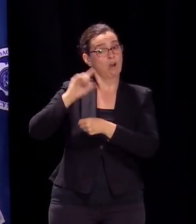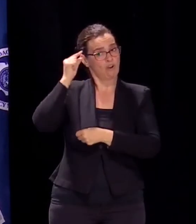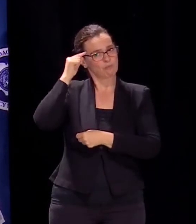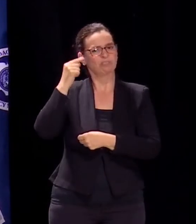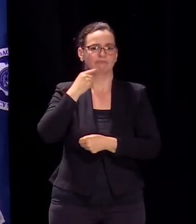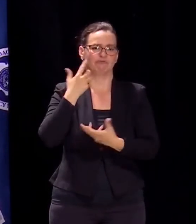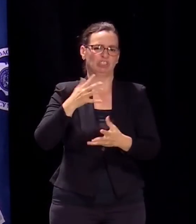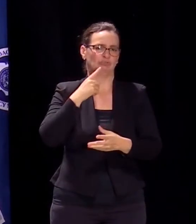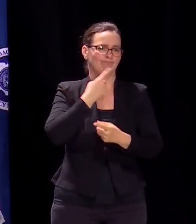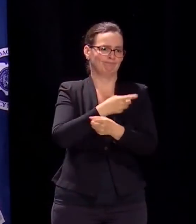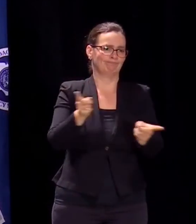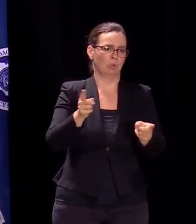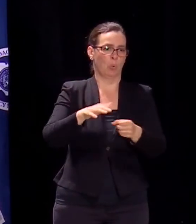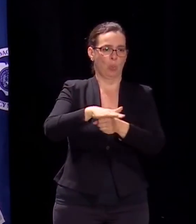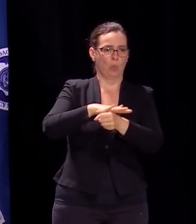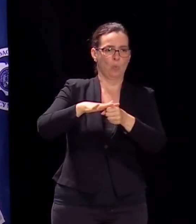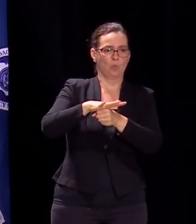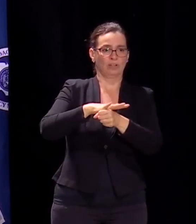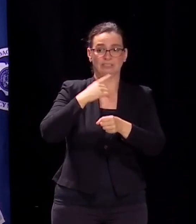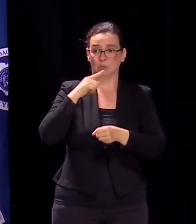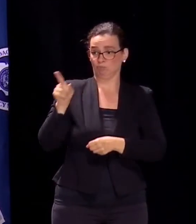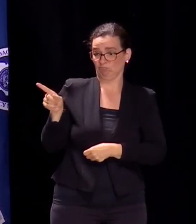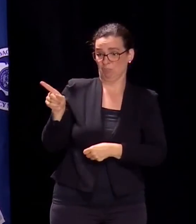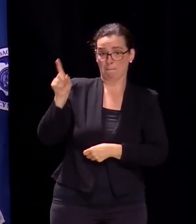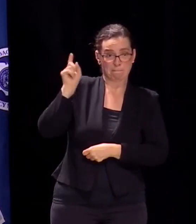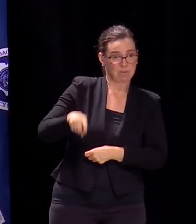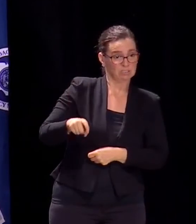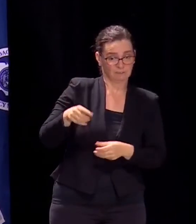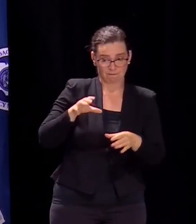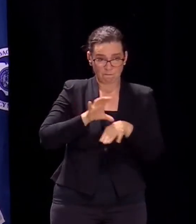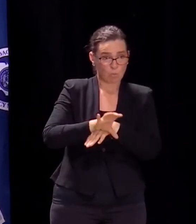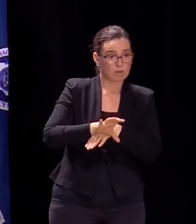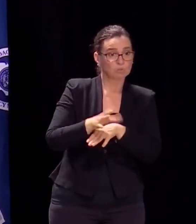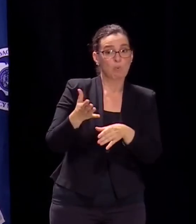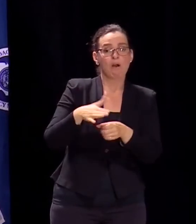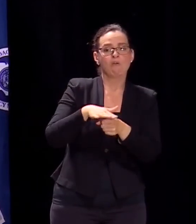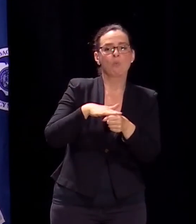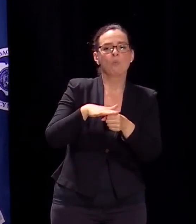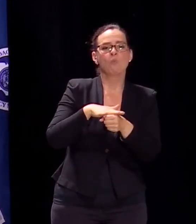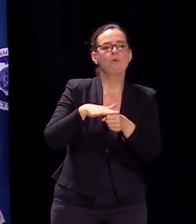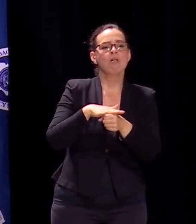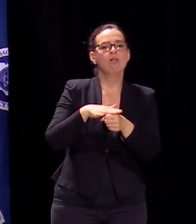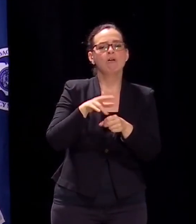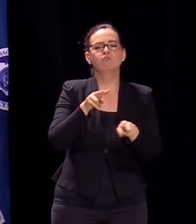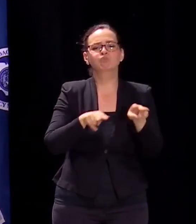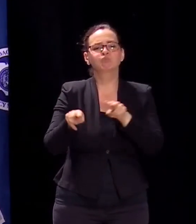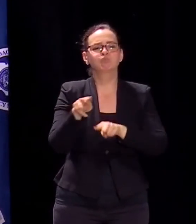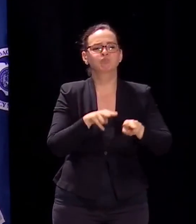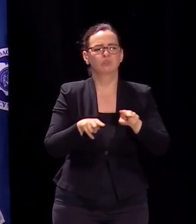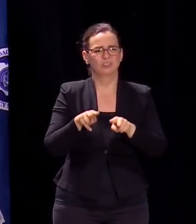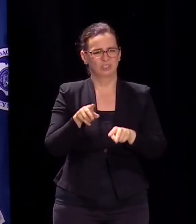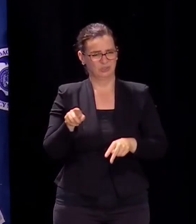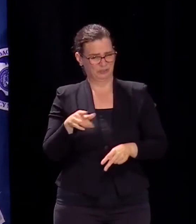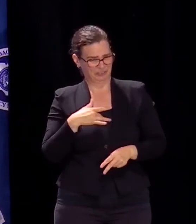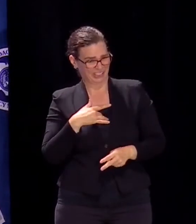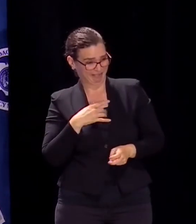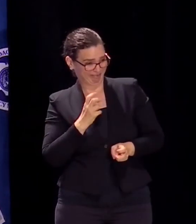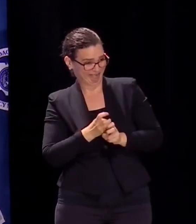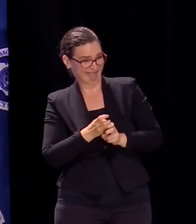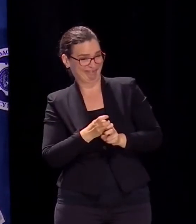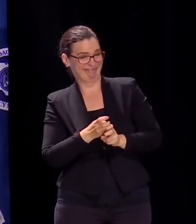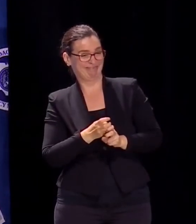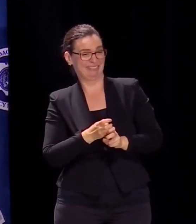things. Are you, as the leader of one local government, willing to say it's just too hard to do it perfectly? We're never